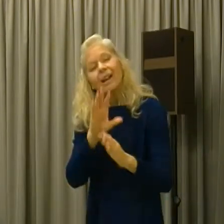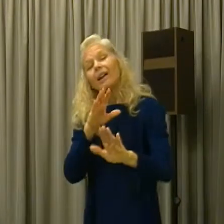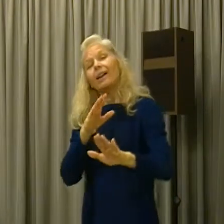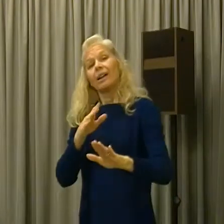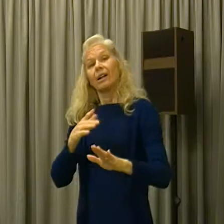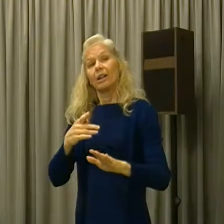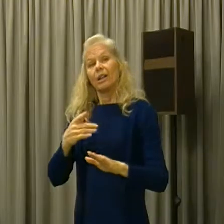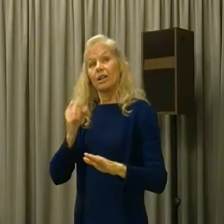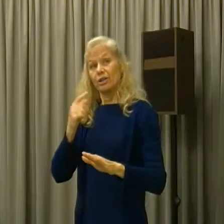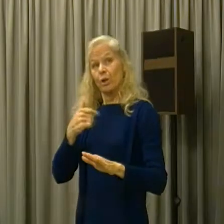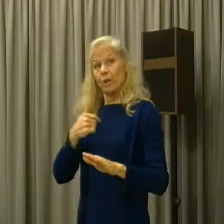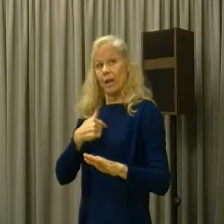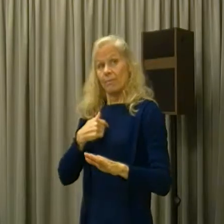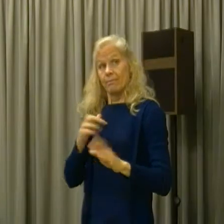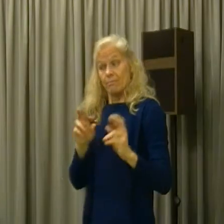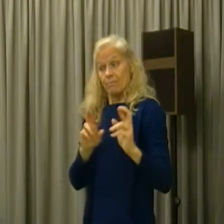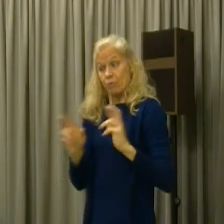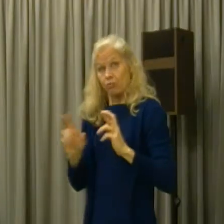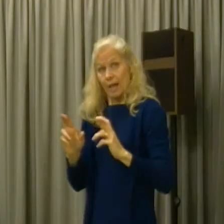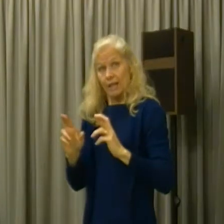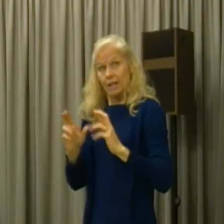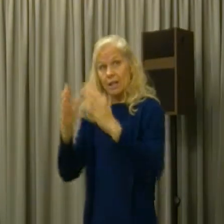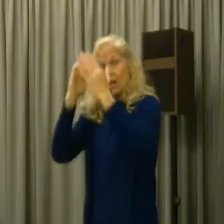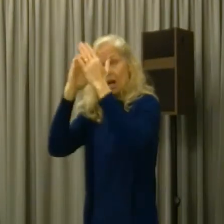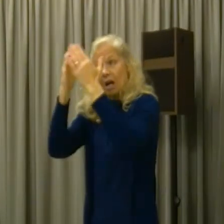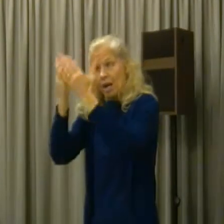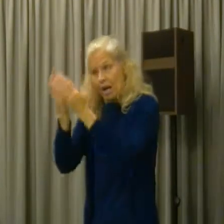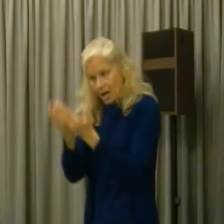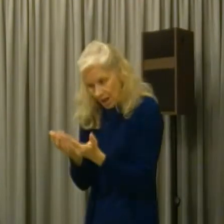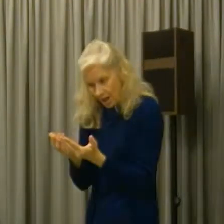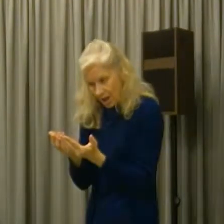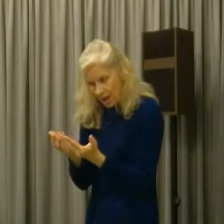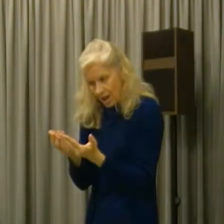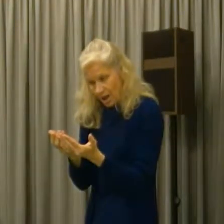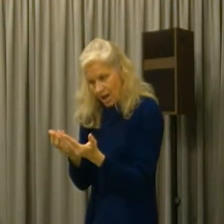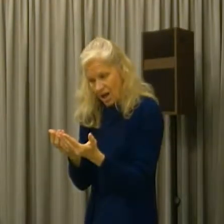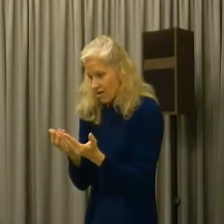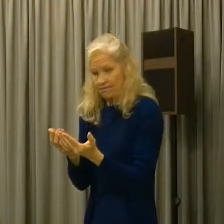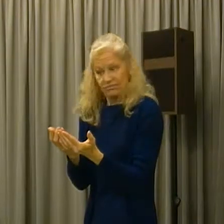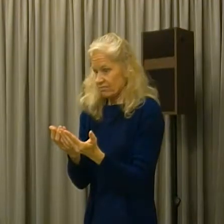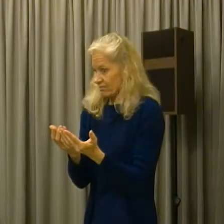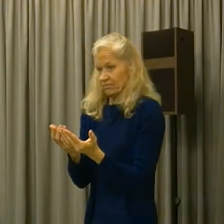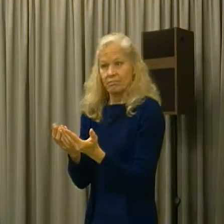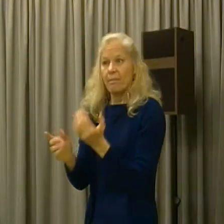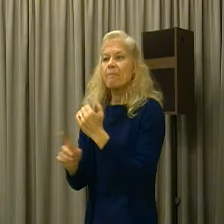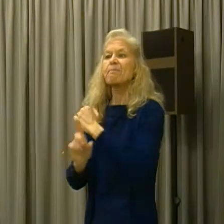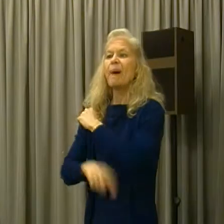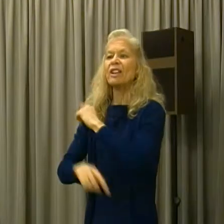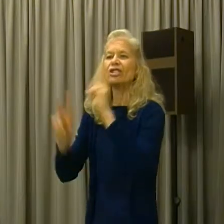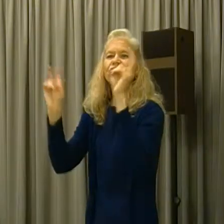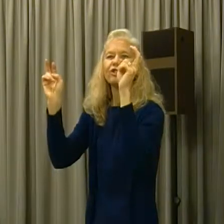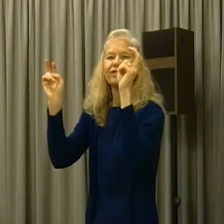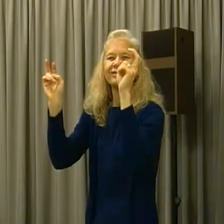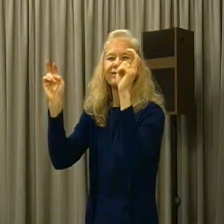having in a readiness to revenge all disobedience. Now that revenge means to punish. What, let me tell you what's going on